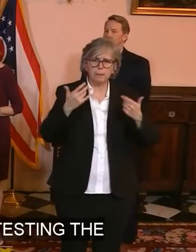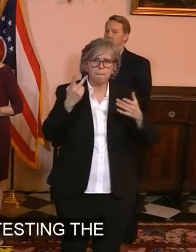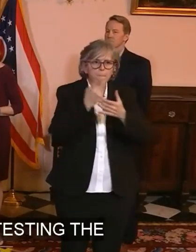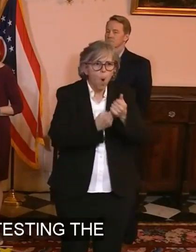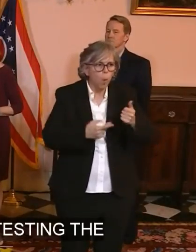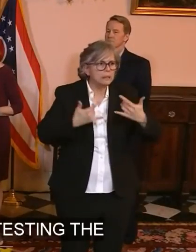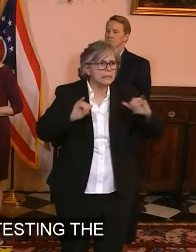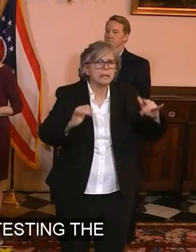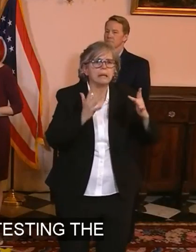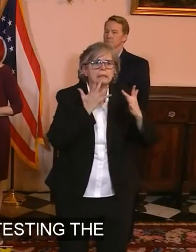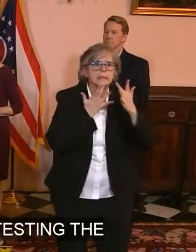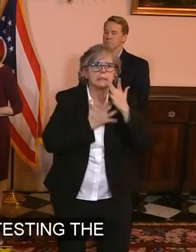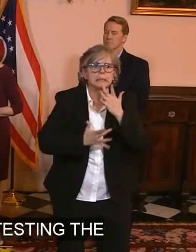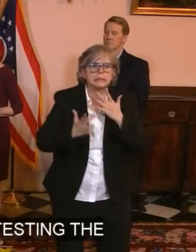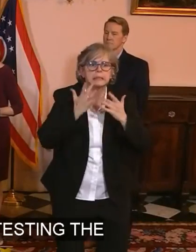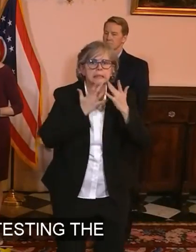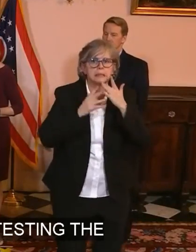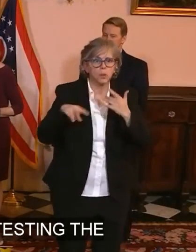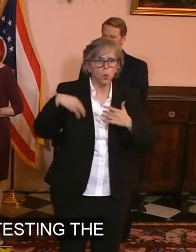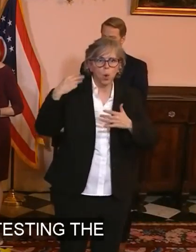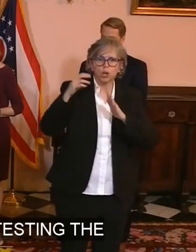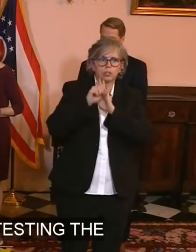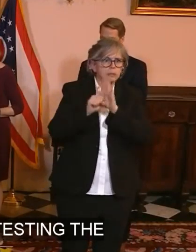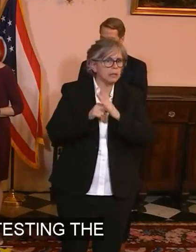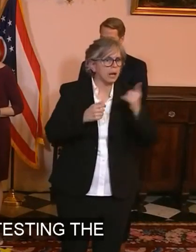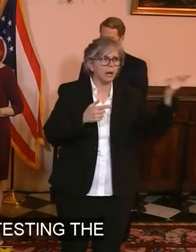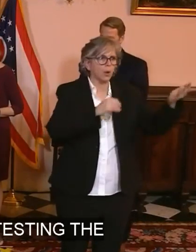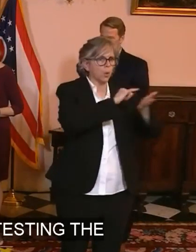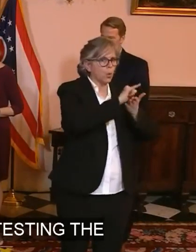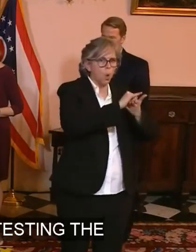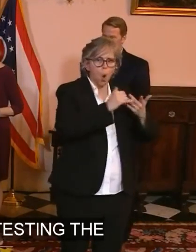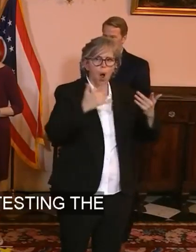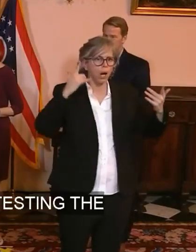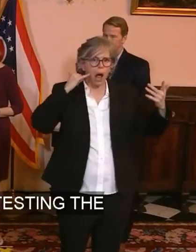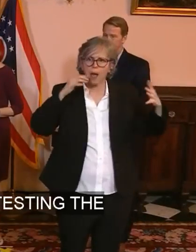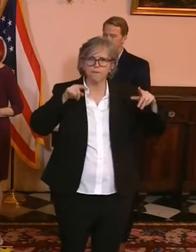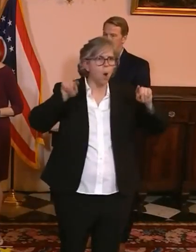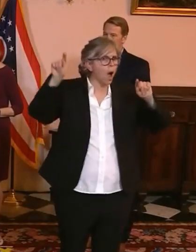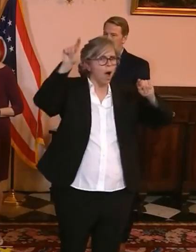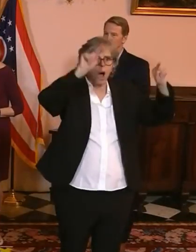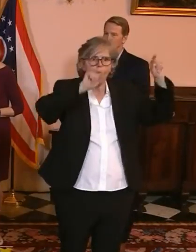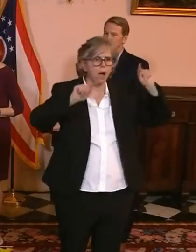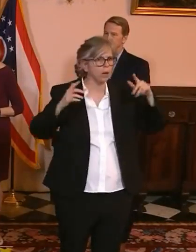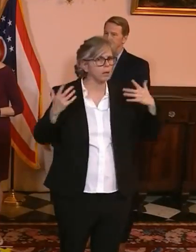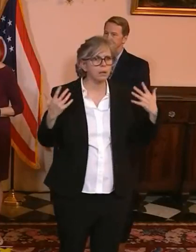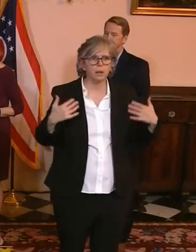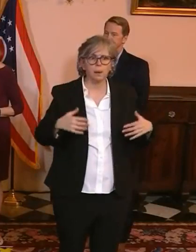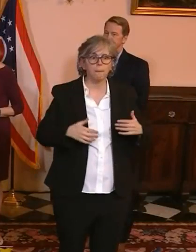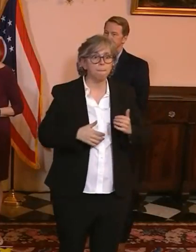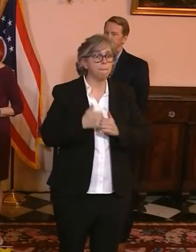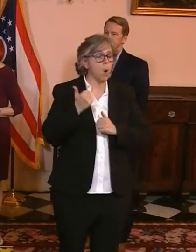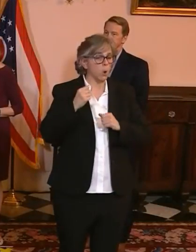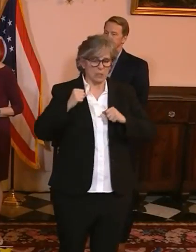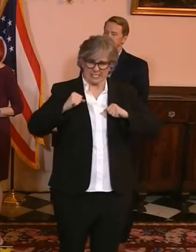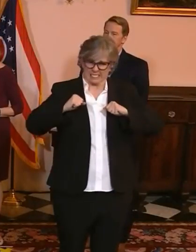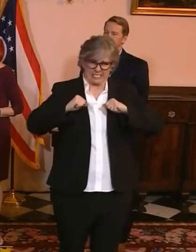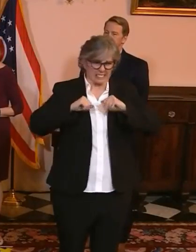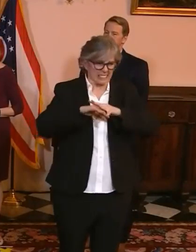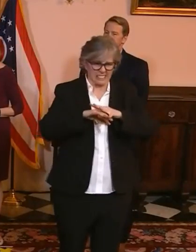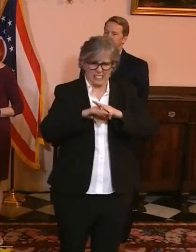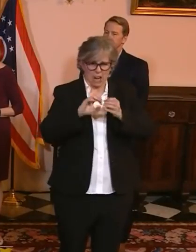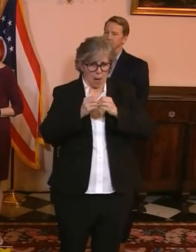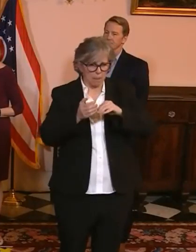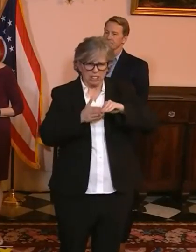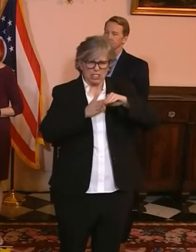the Californias. The people with the most cases are going first, but we have the capability in Ohio at our lab